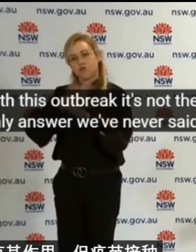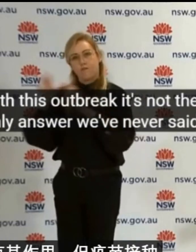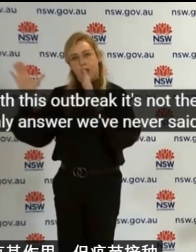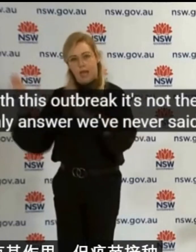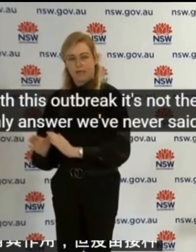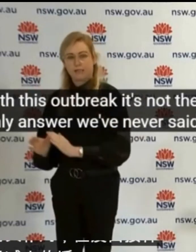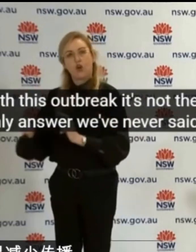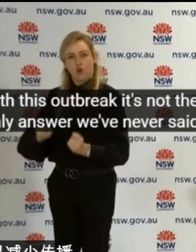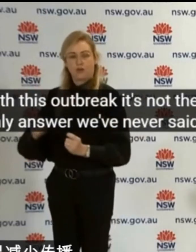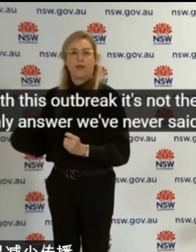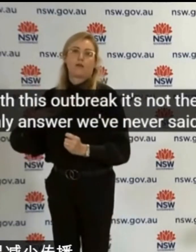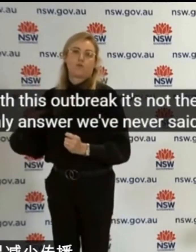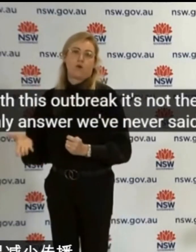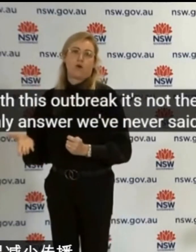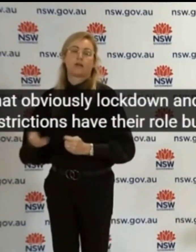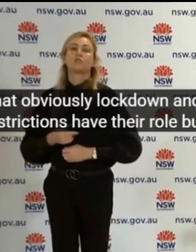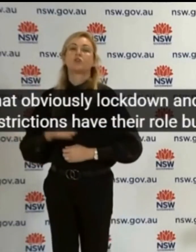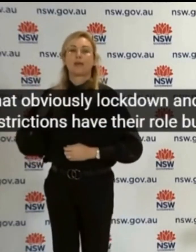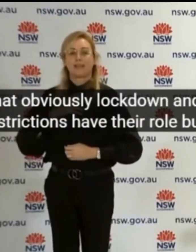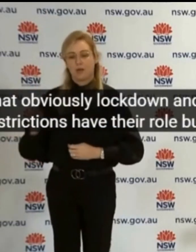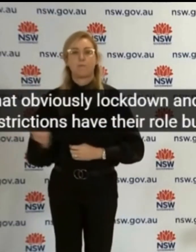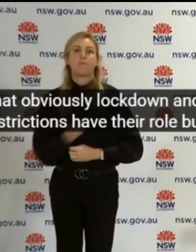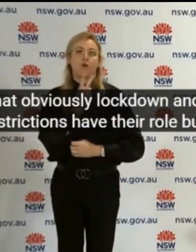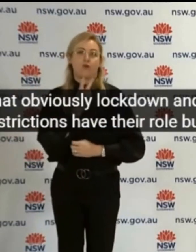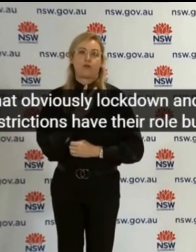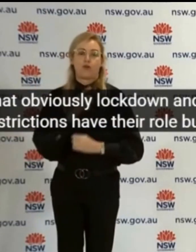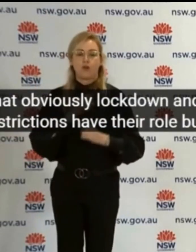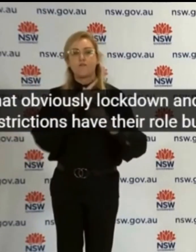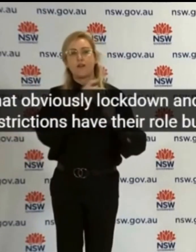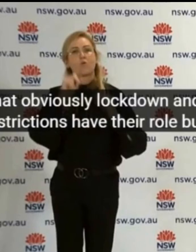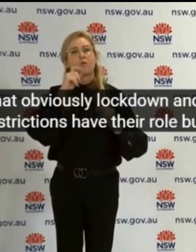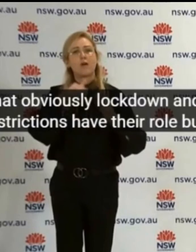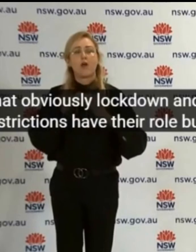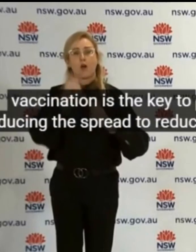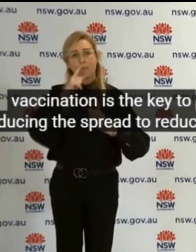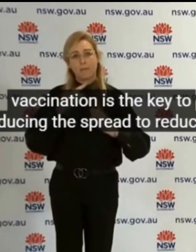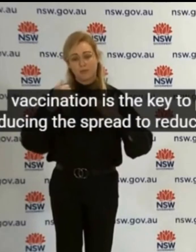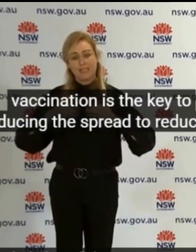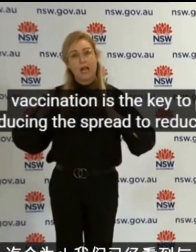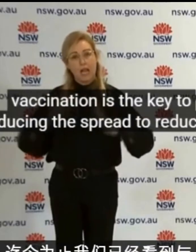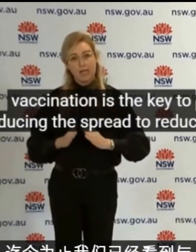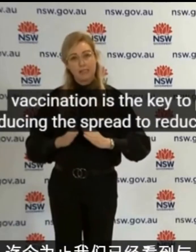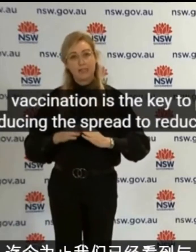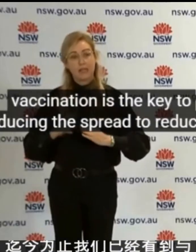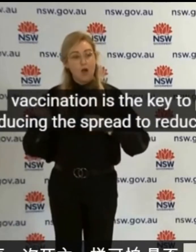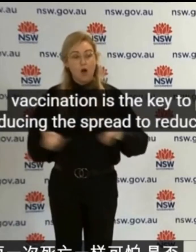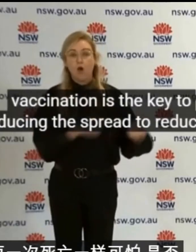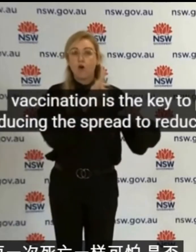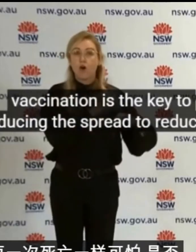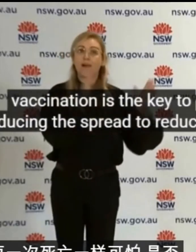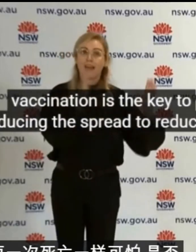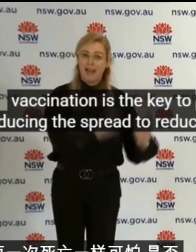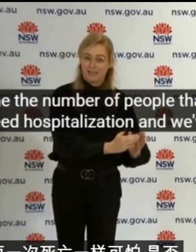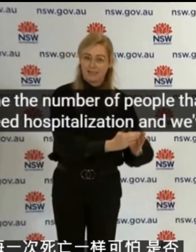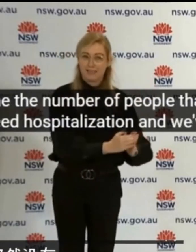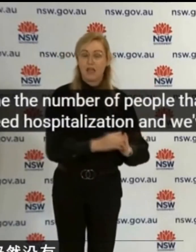reducing the spread, to reducing the number of people that need hospitalisation. And we've seen to date, as horrible as every death is, there still hasn't